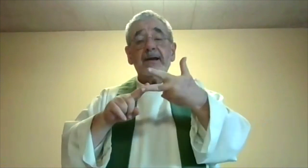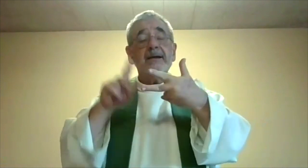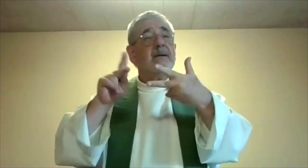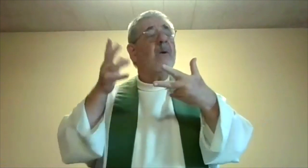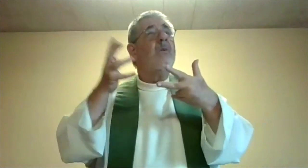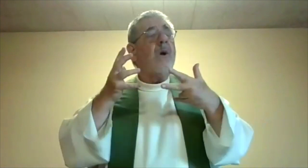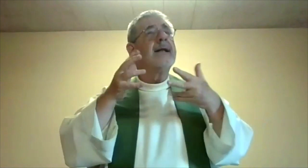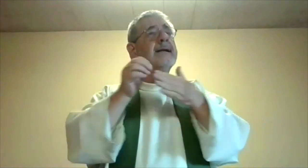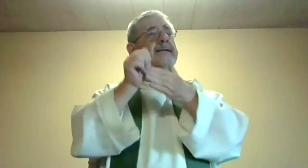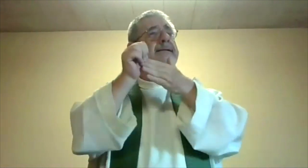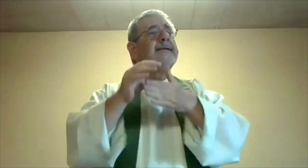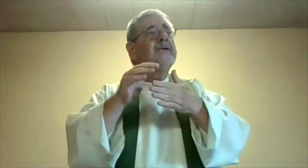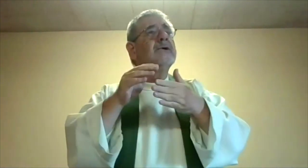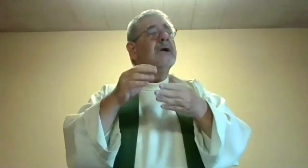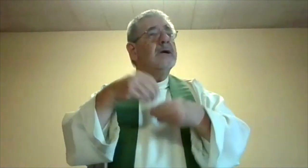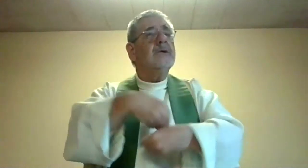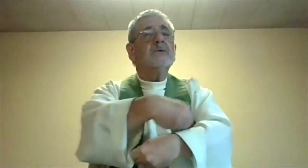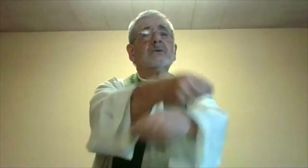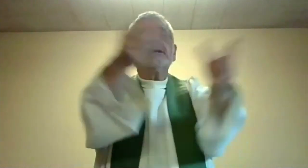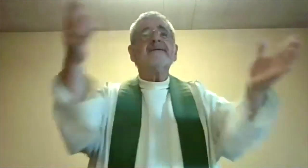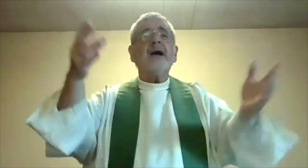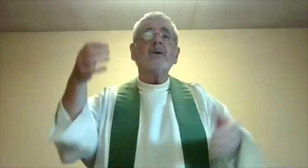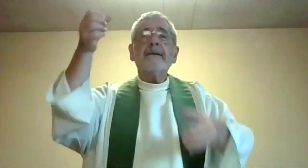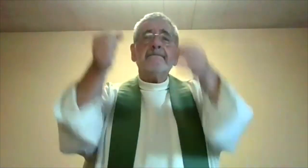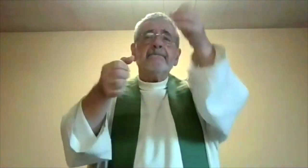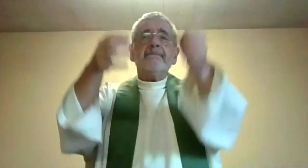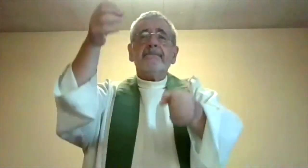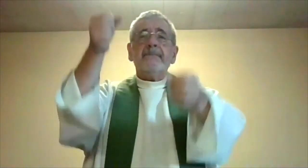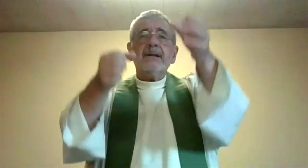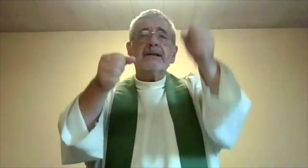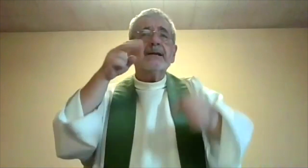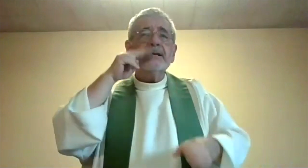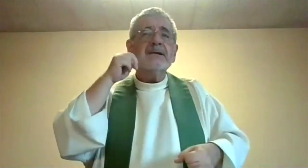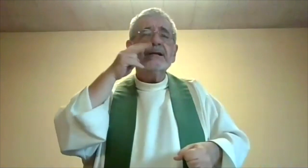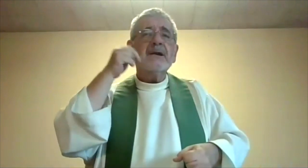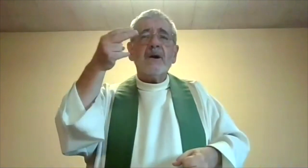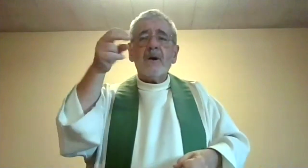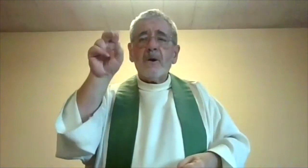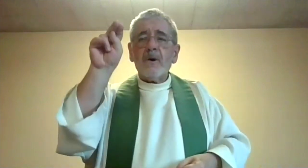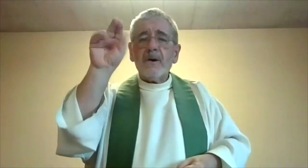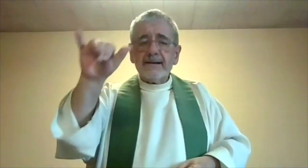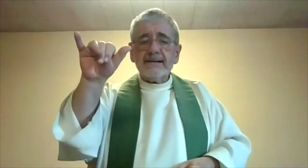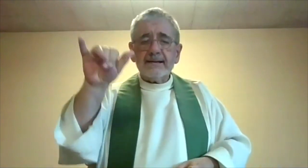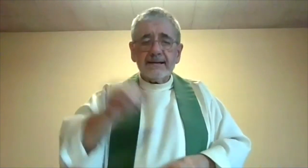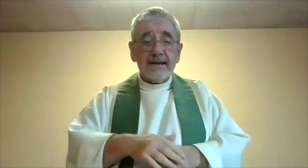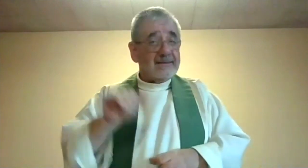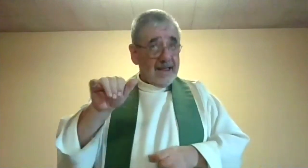A third faction wanted Christ to distribute milk and honey